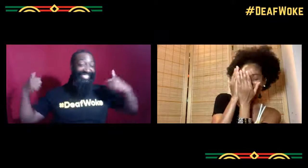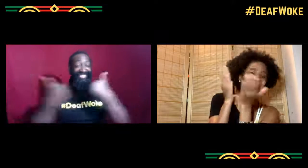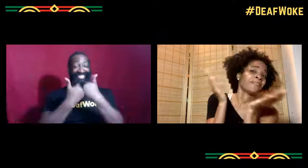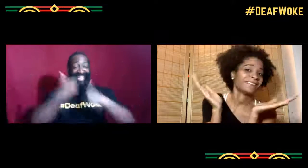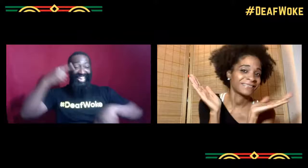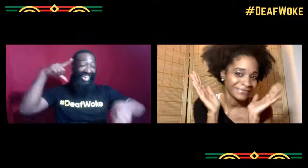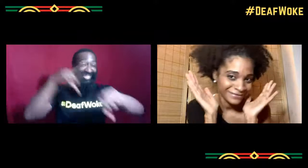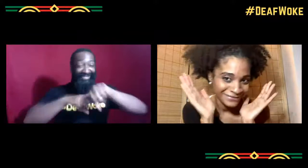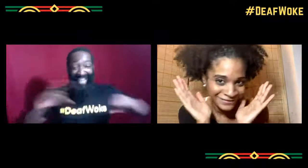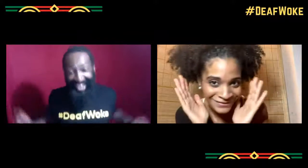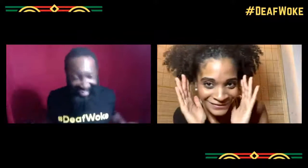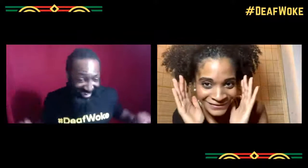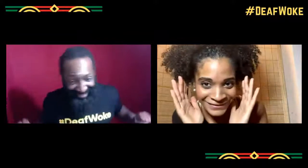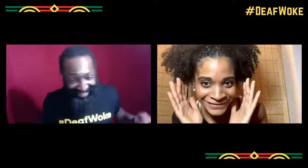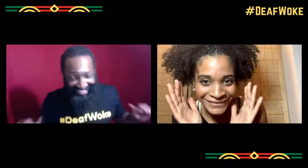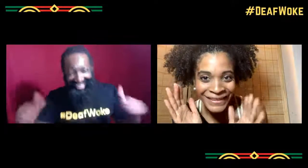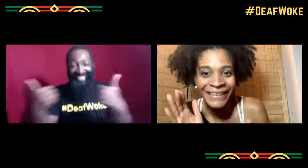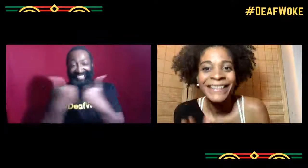challenge you.